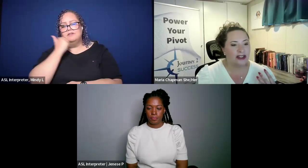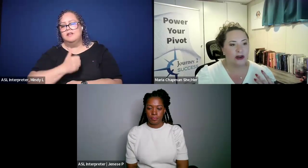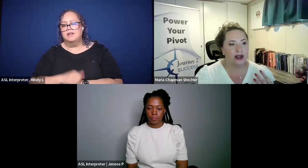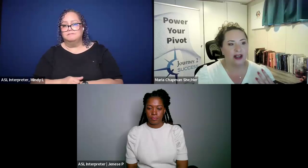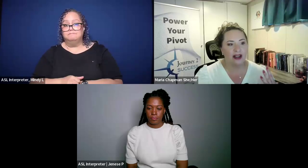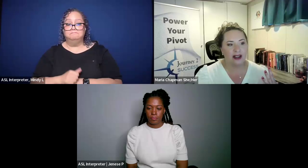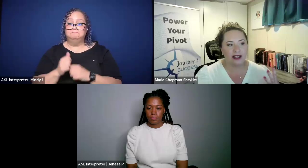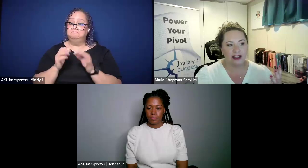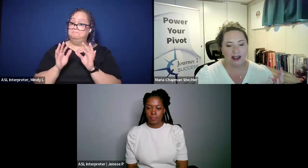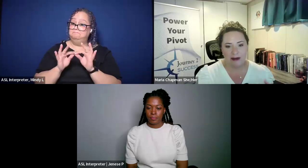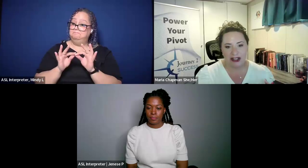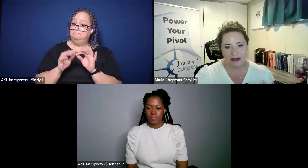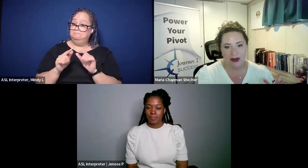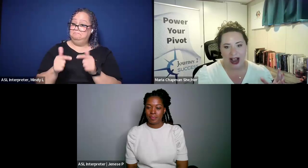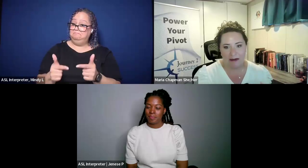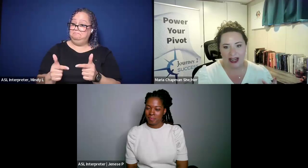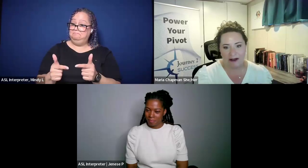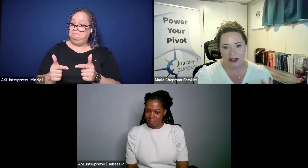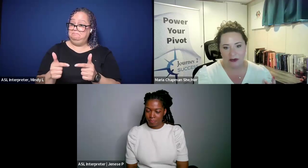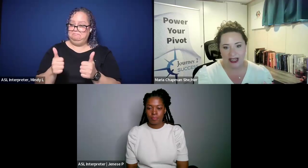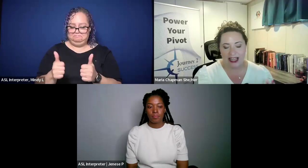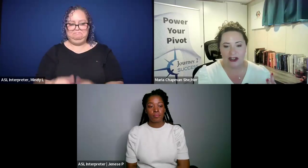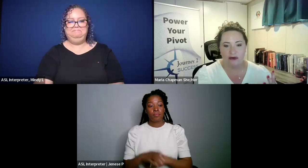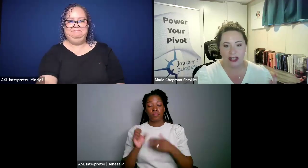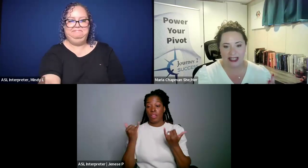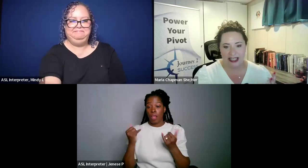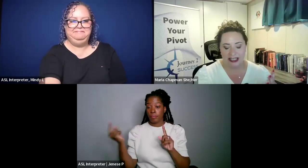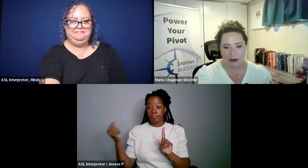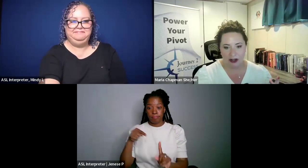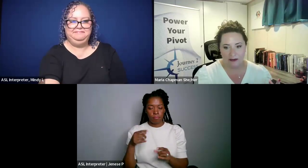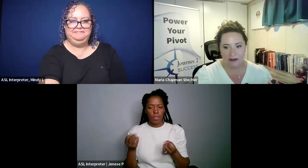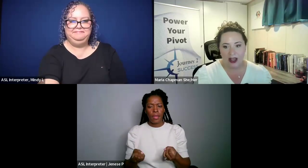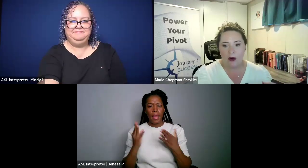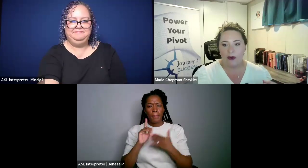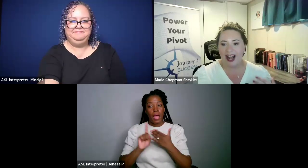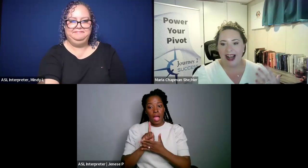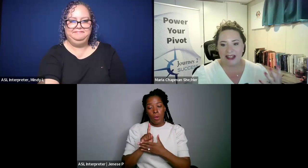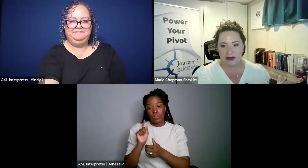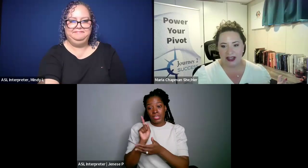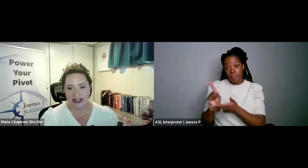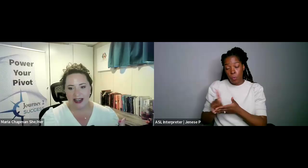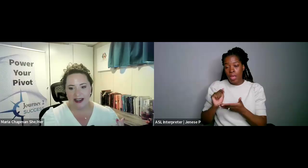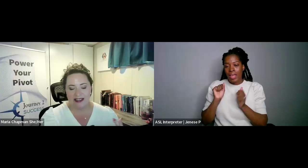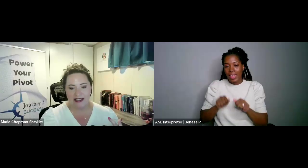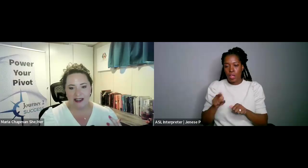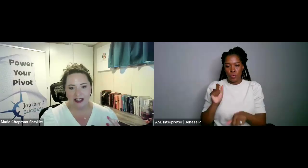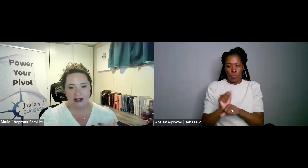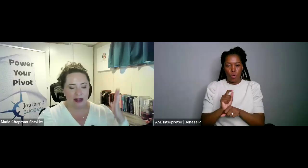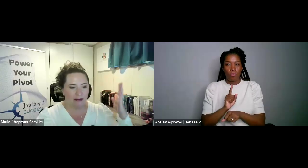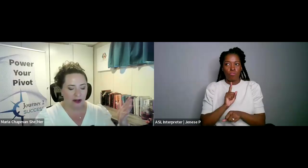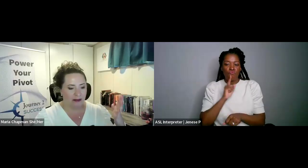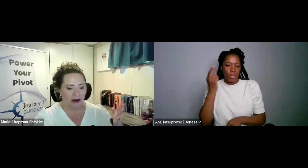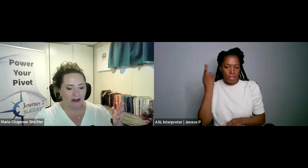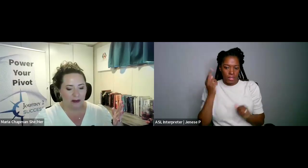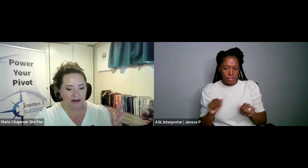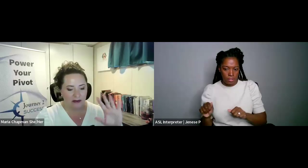All right. So coming to how many hours a week can you realistically work? When I do this, and in